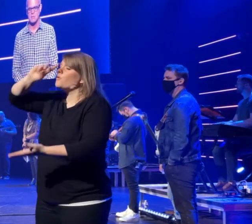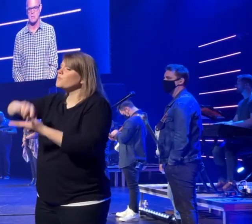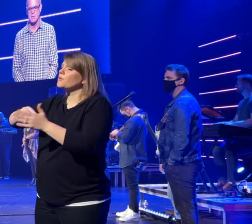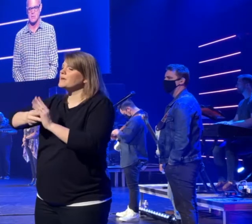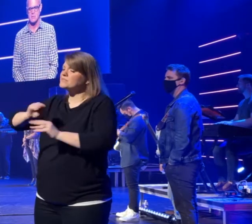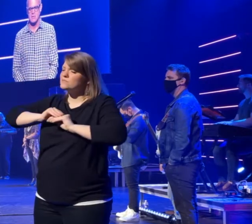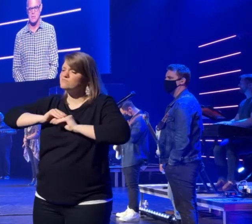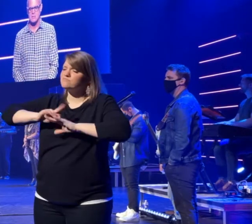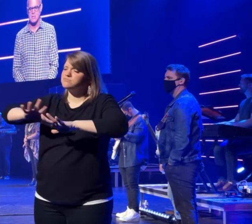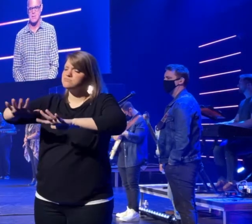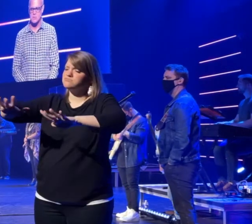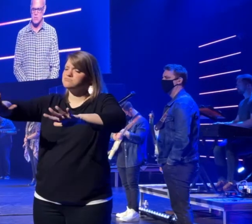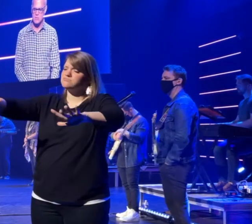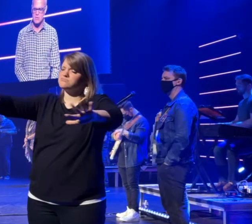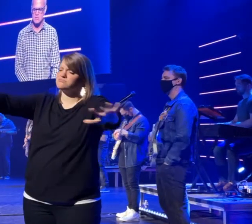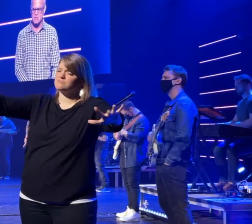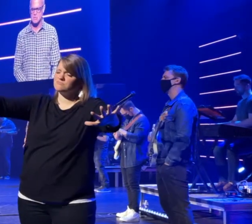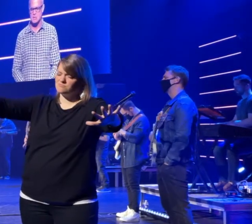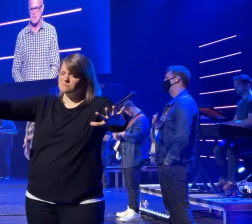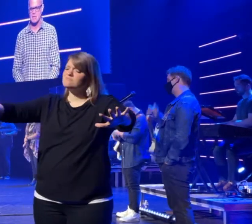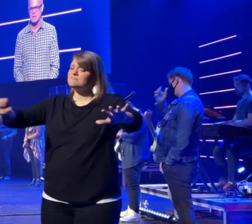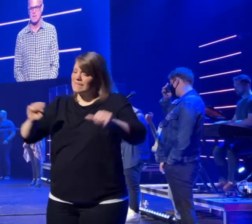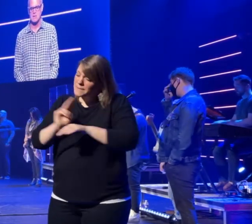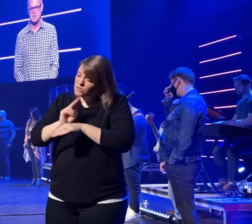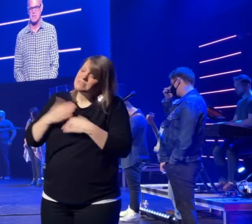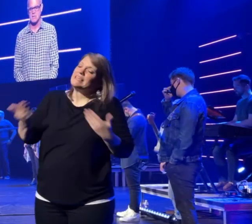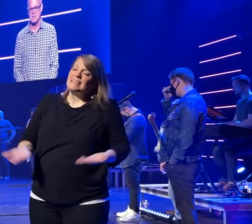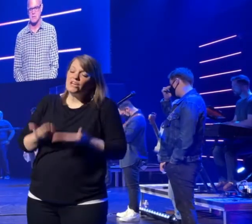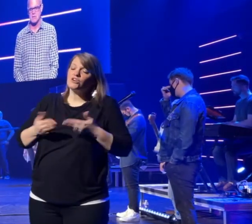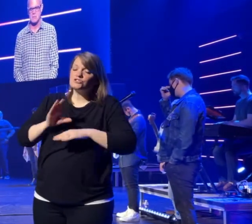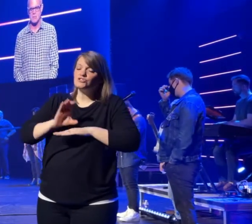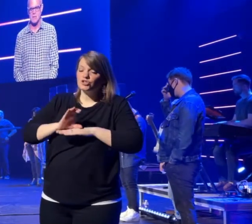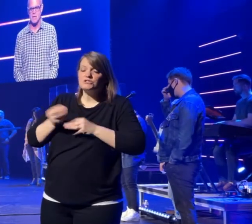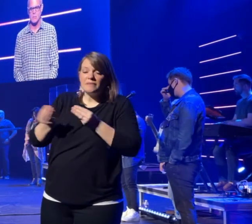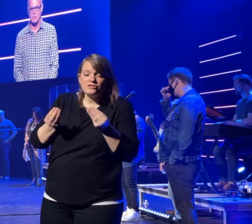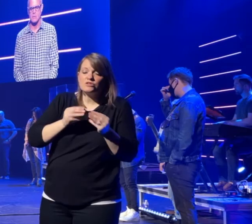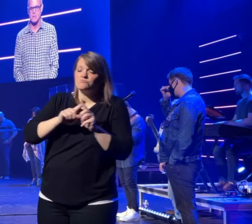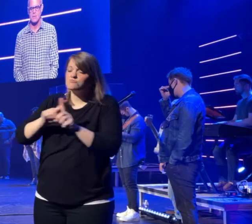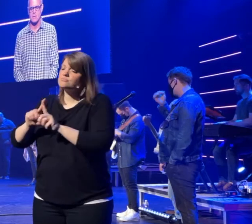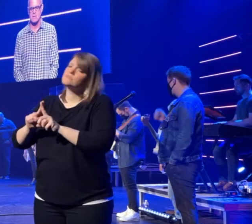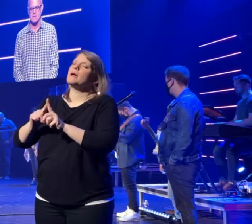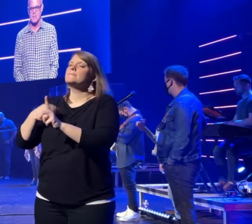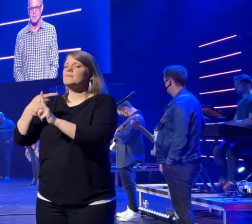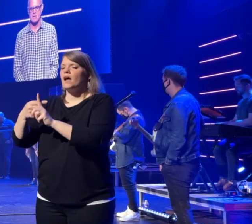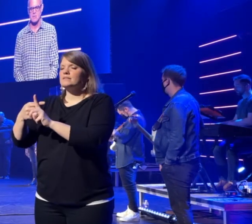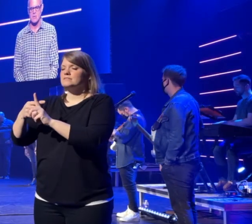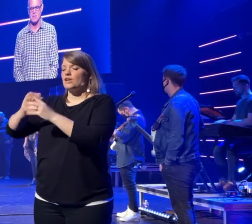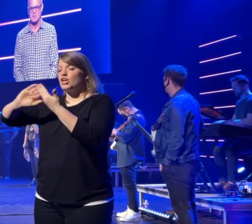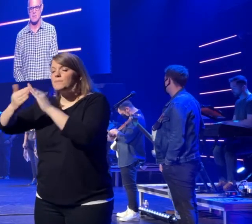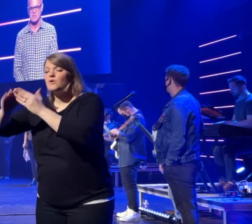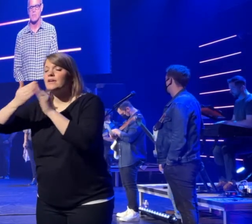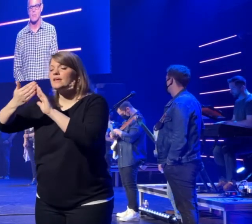them to be used in this church, in its ministries, and in extension in this community and world to extend the message